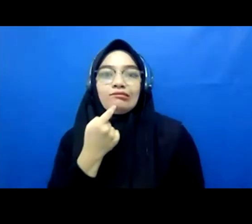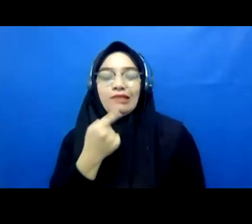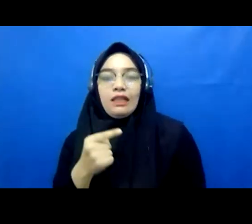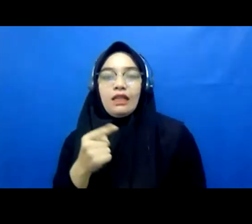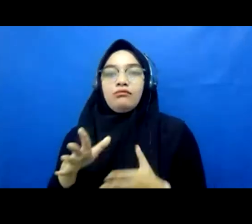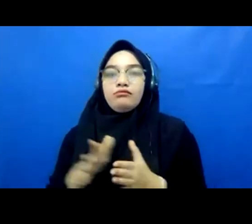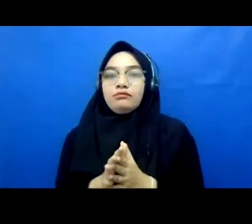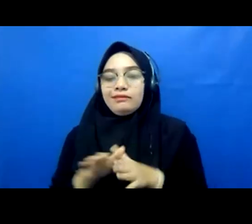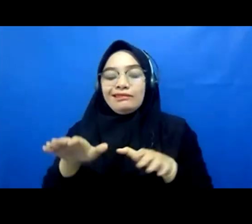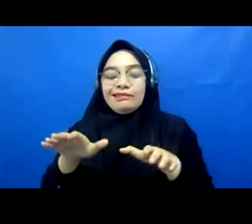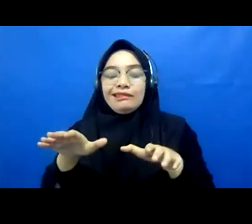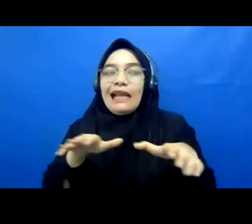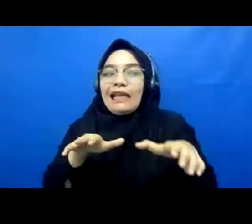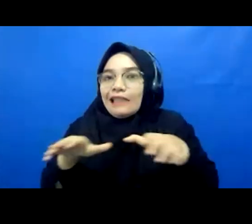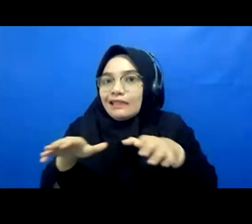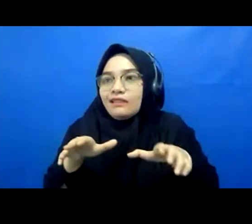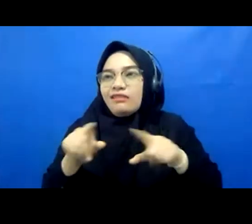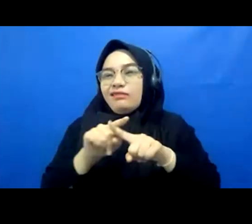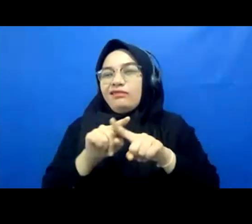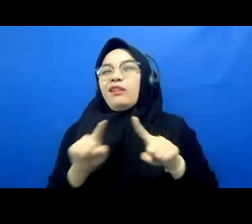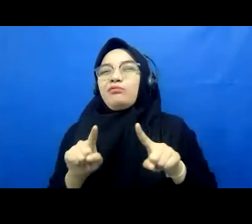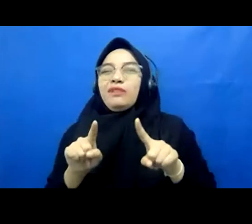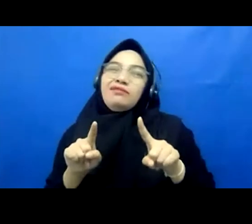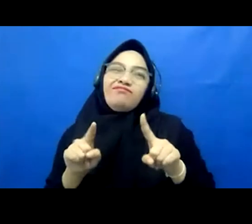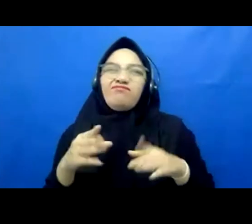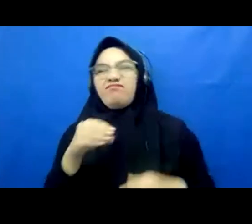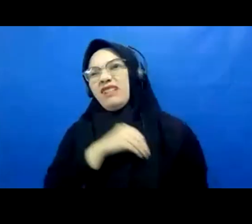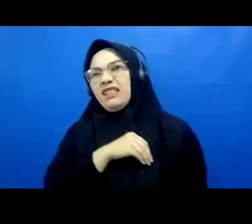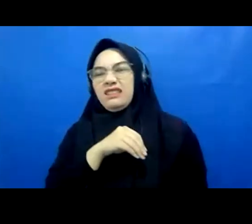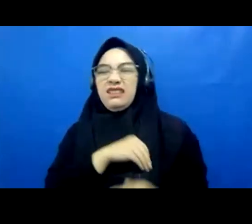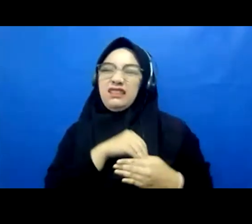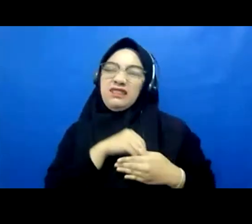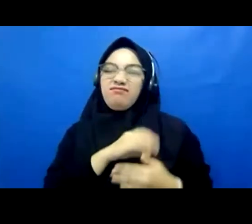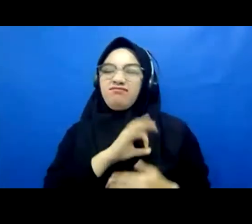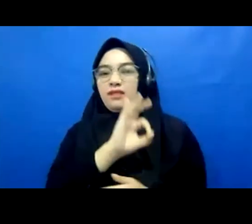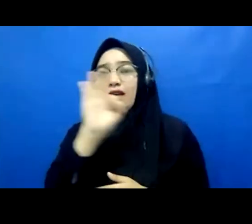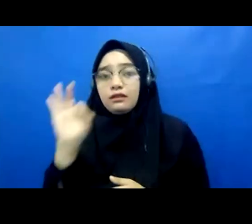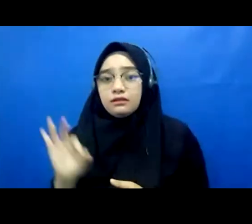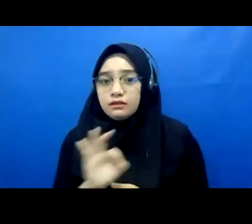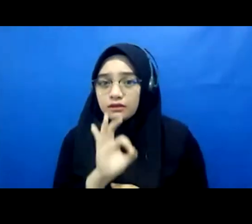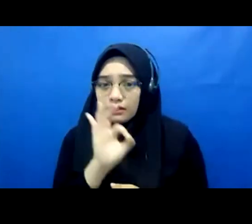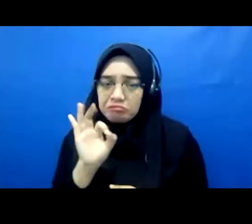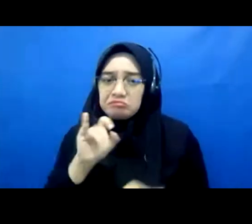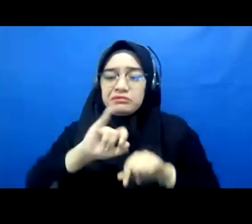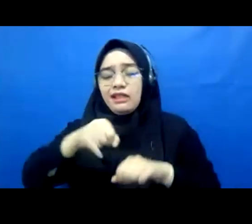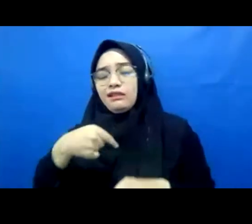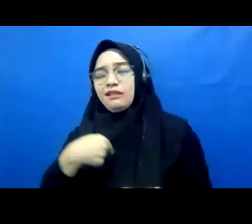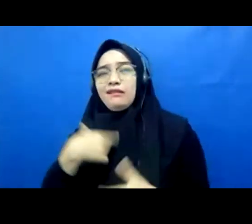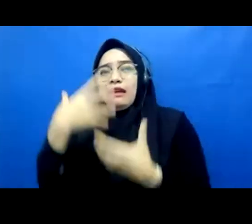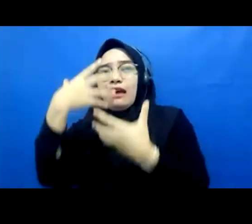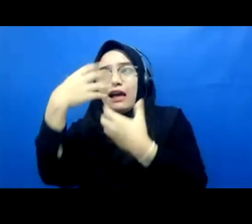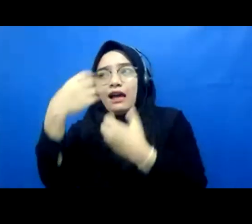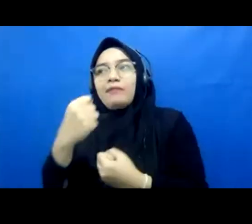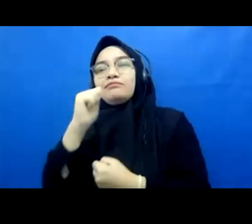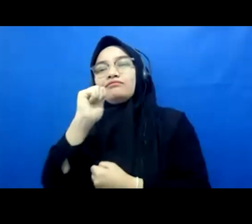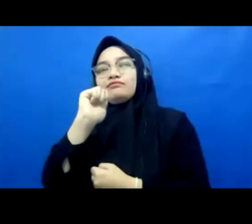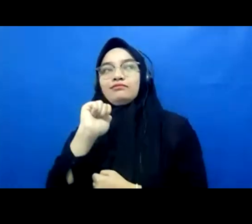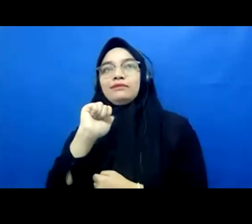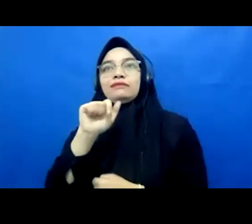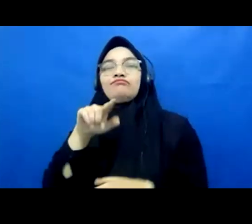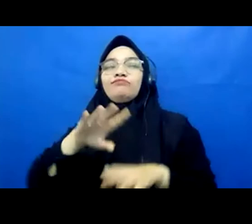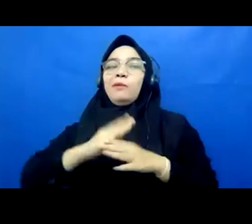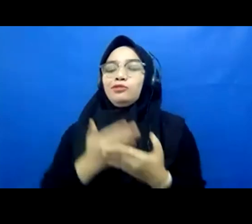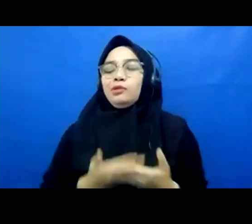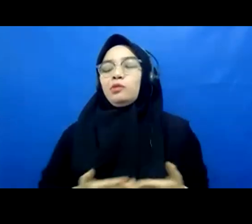no budget to do things. So that I think that really I hope that things could get better in 2023.